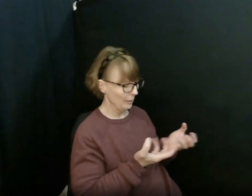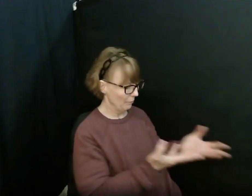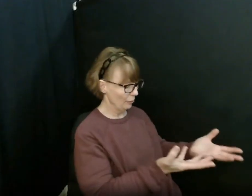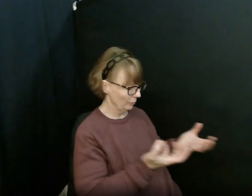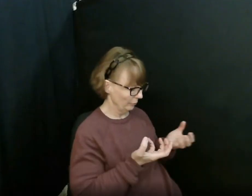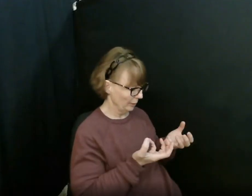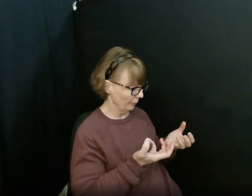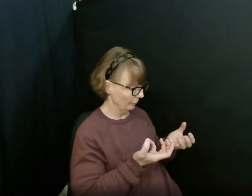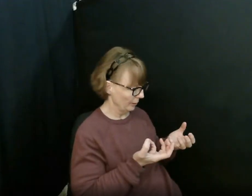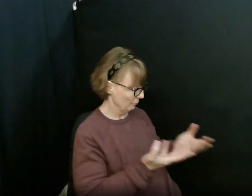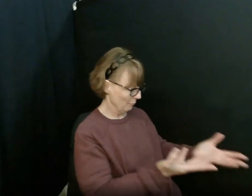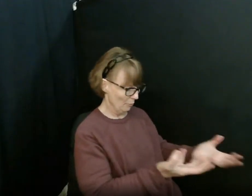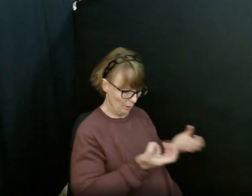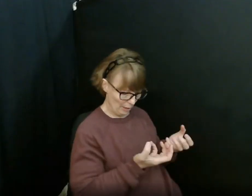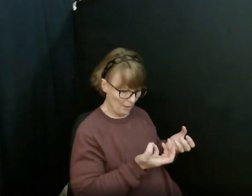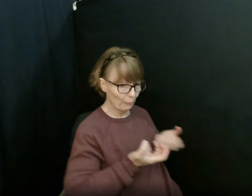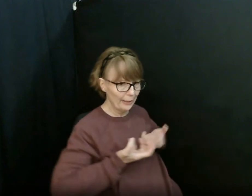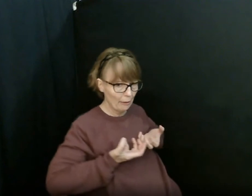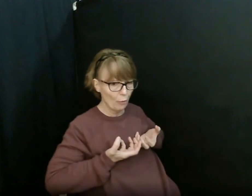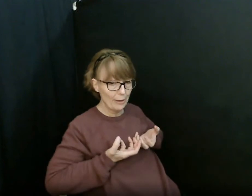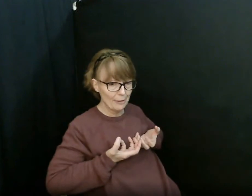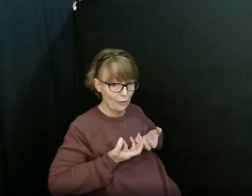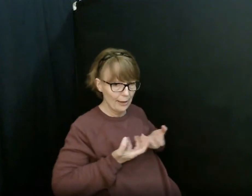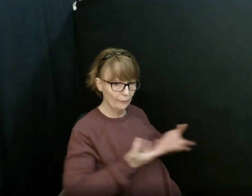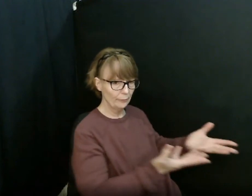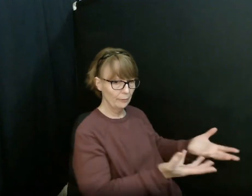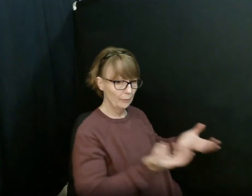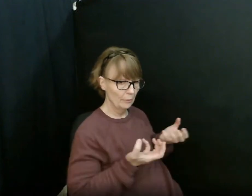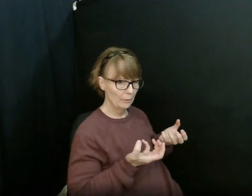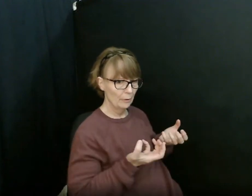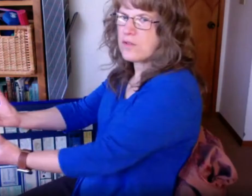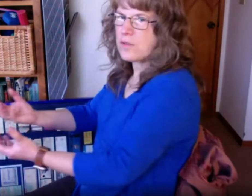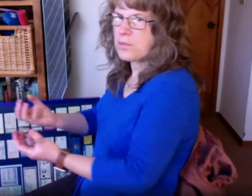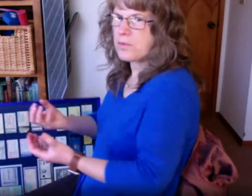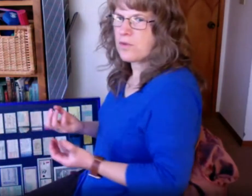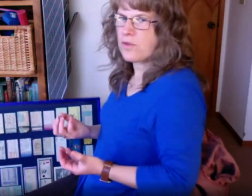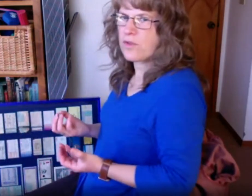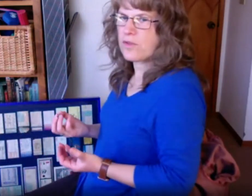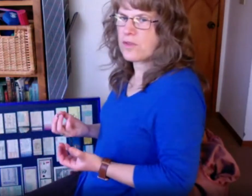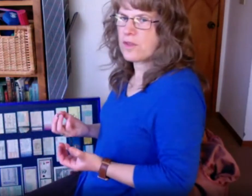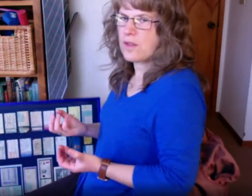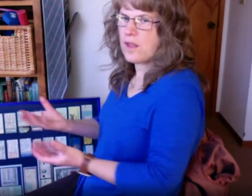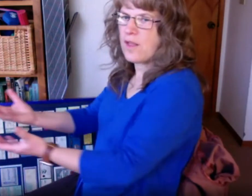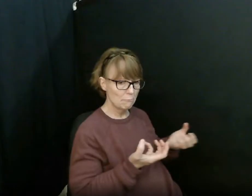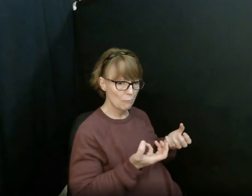I do it kind of this way. okay. I'm not bringing it all the way to my chest. Okay. So just psh, Want. and Want.